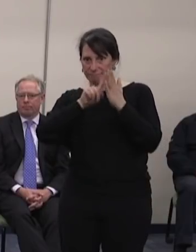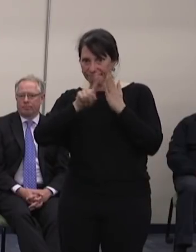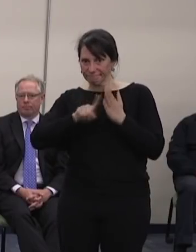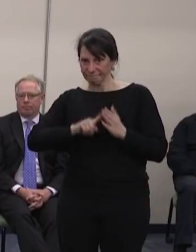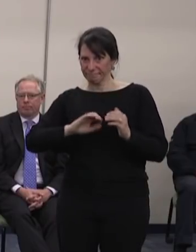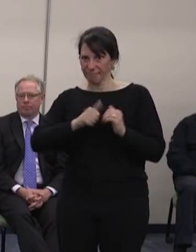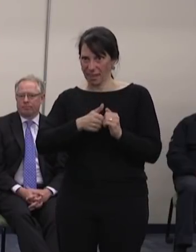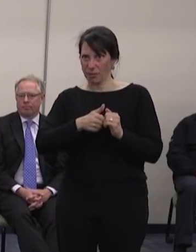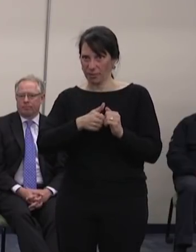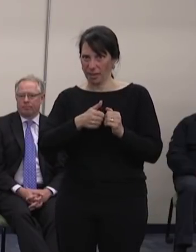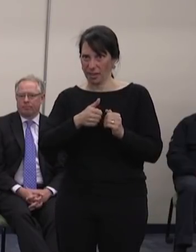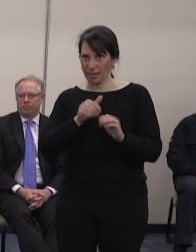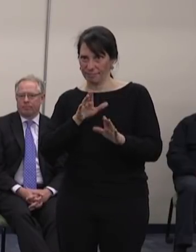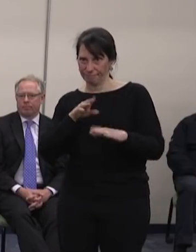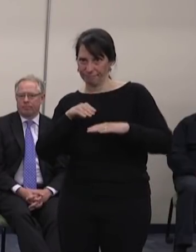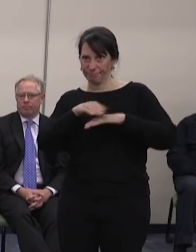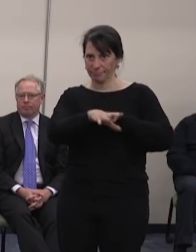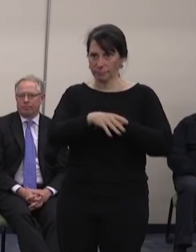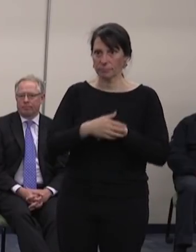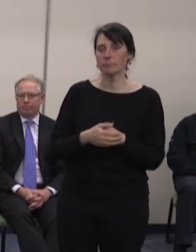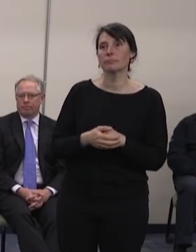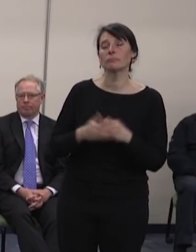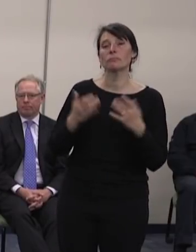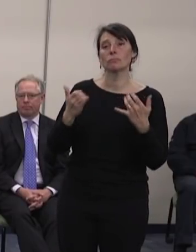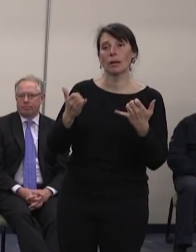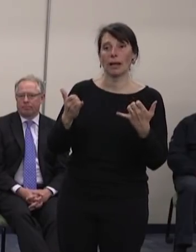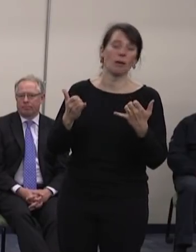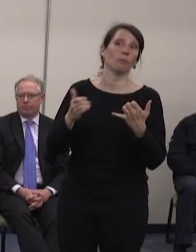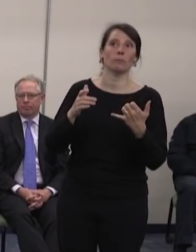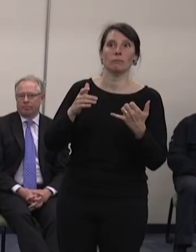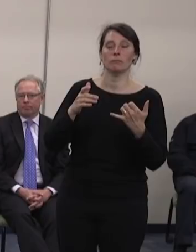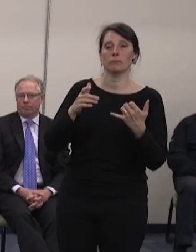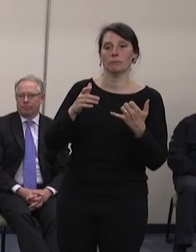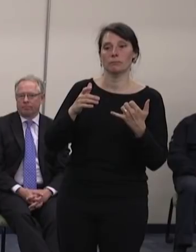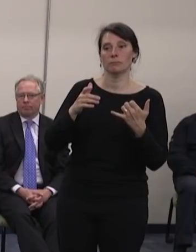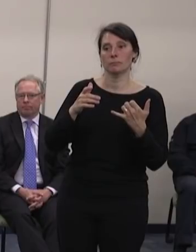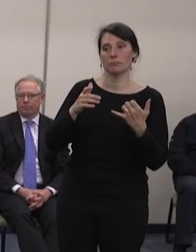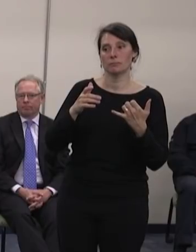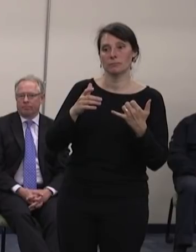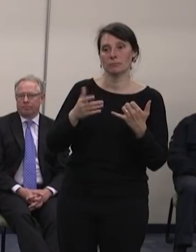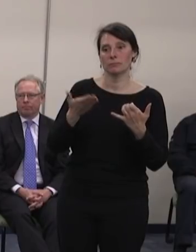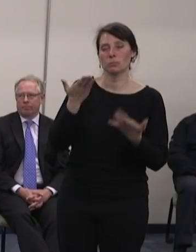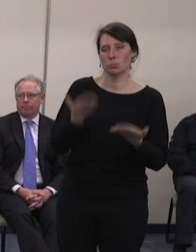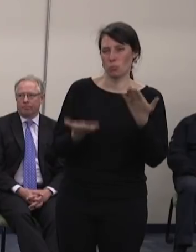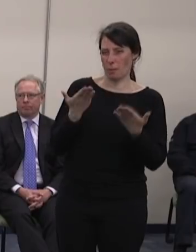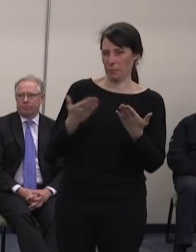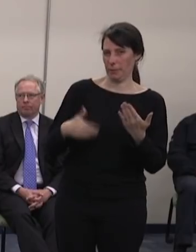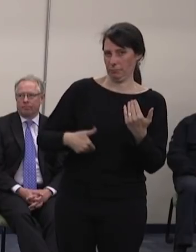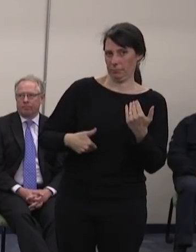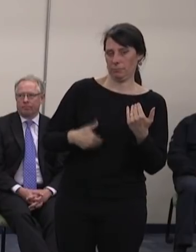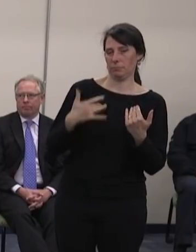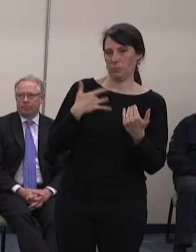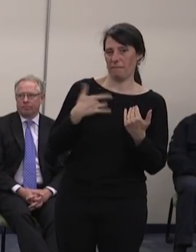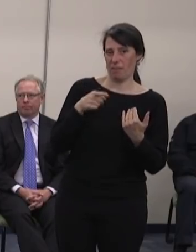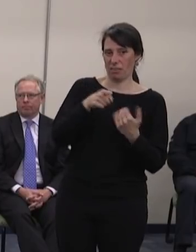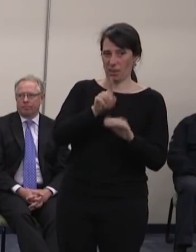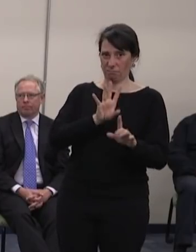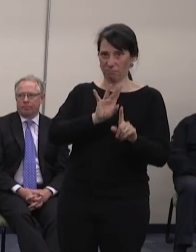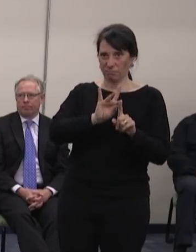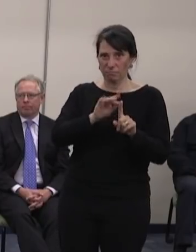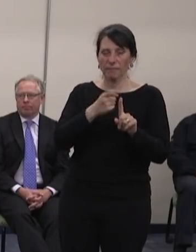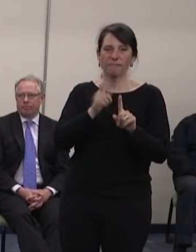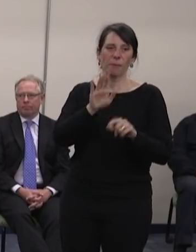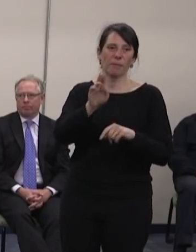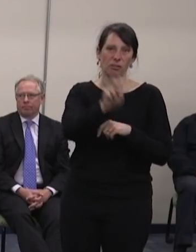At this time, travel to affected areas outside of North Carolina is the likely source of most of these infections.